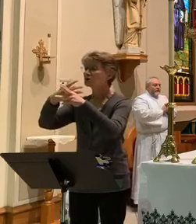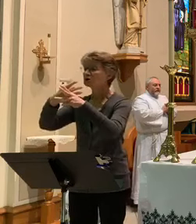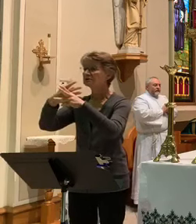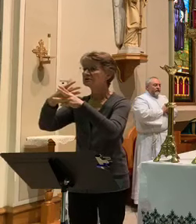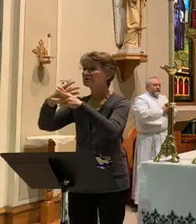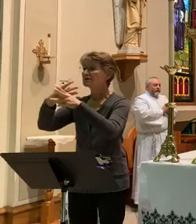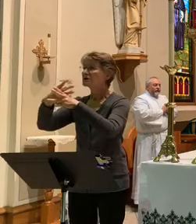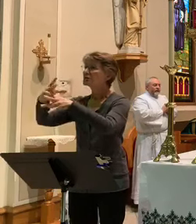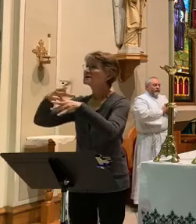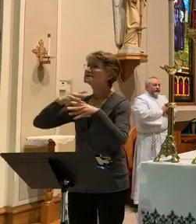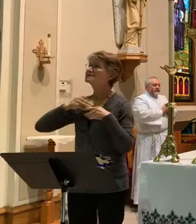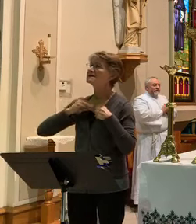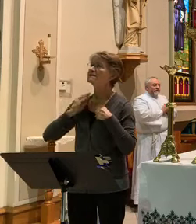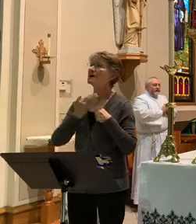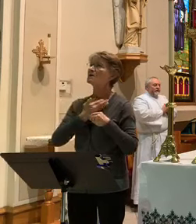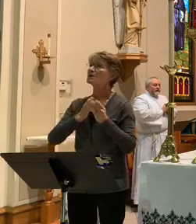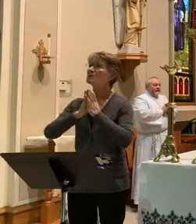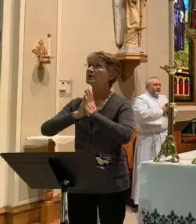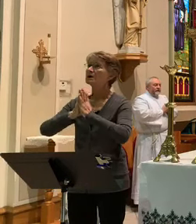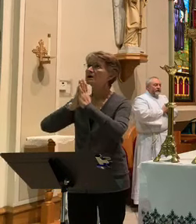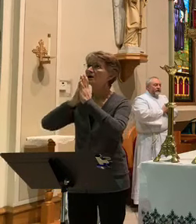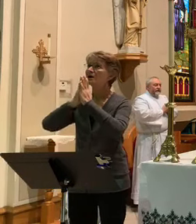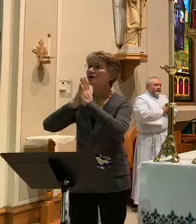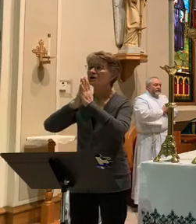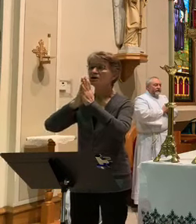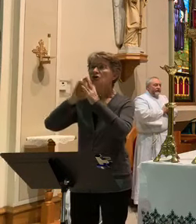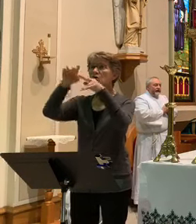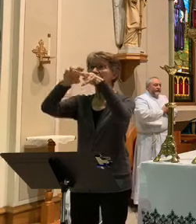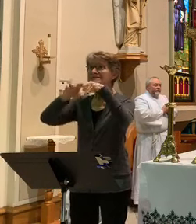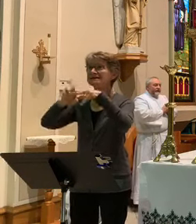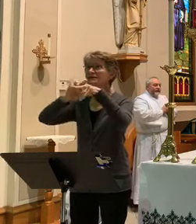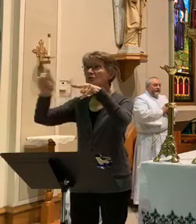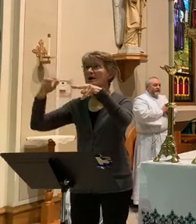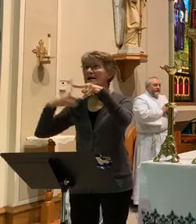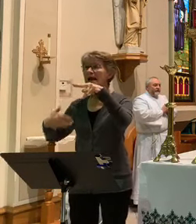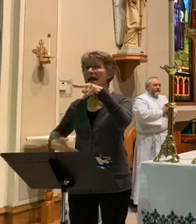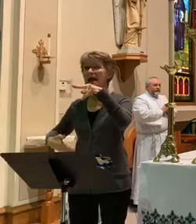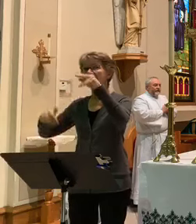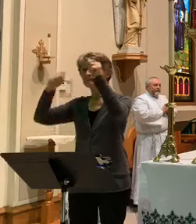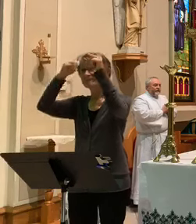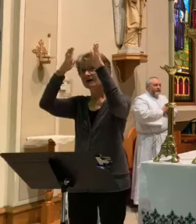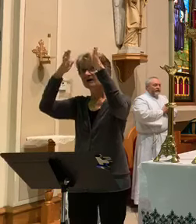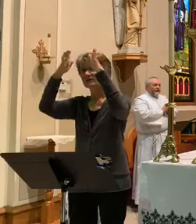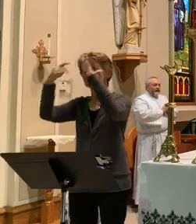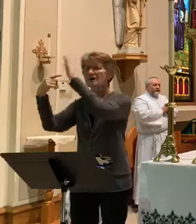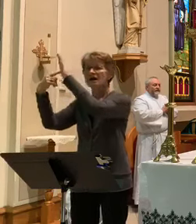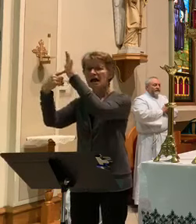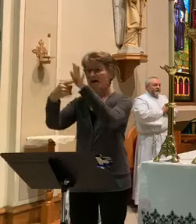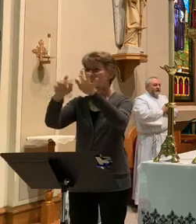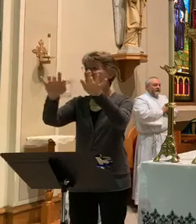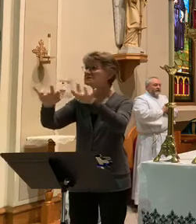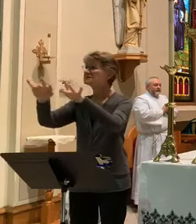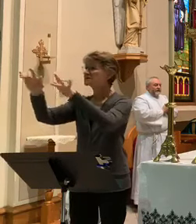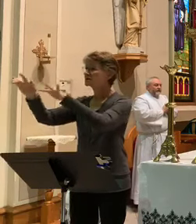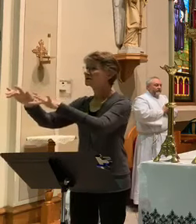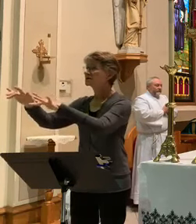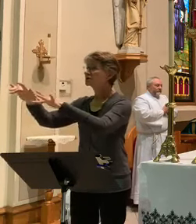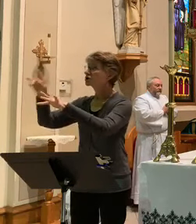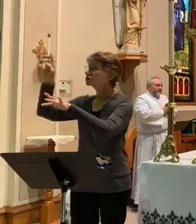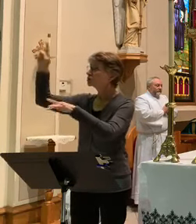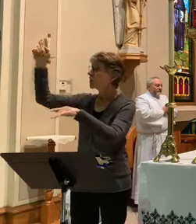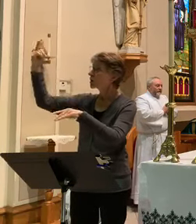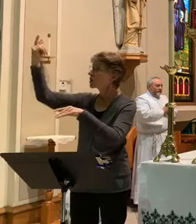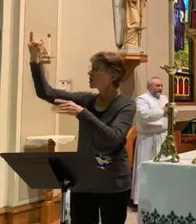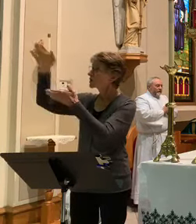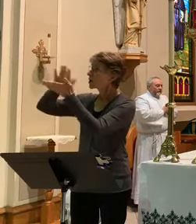world, receive our prayer. You are seated at the right hand of the Father, have mercy on us. For you